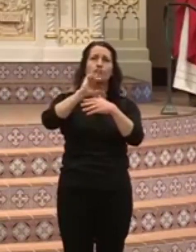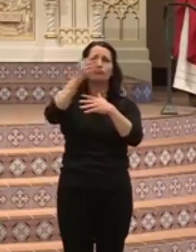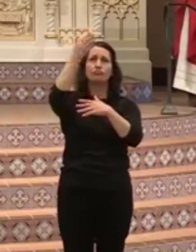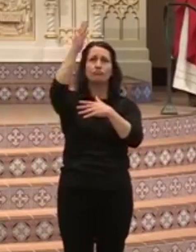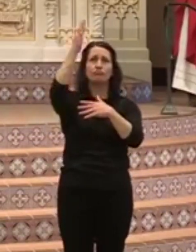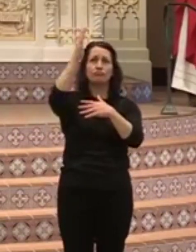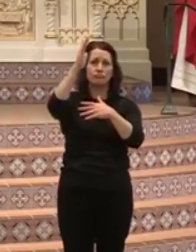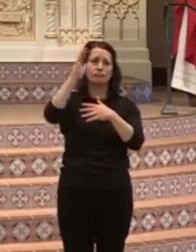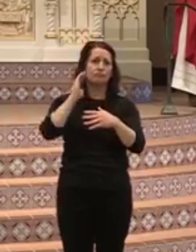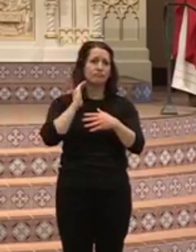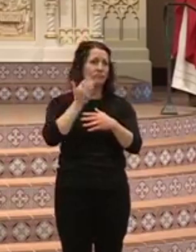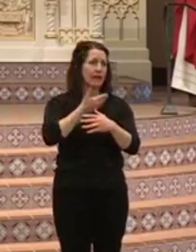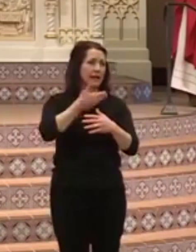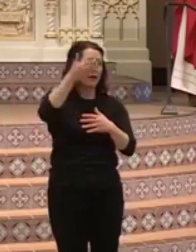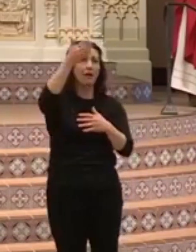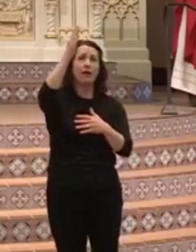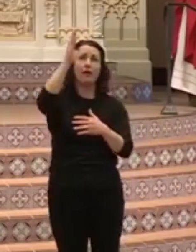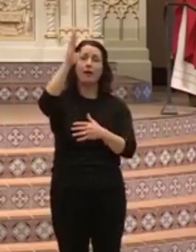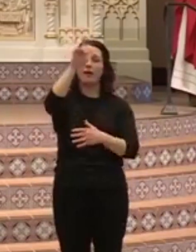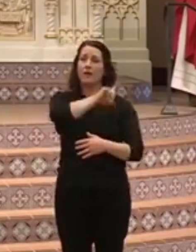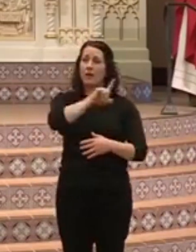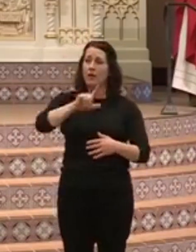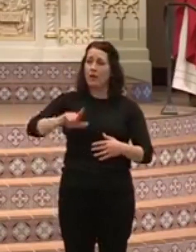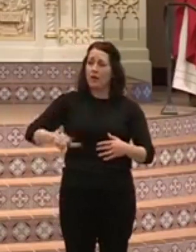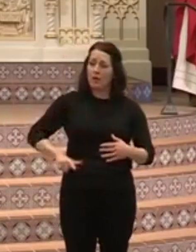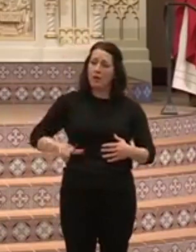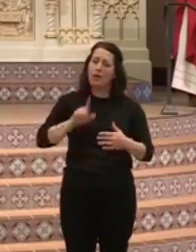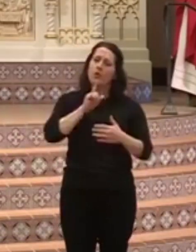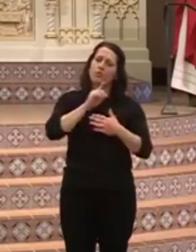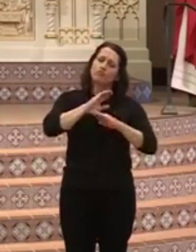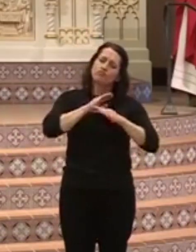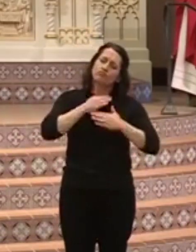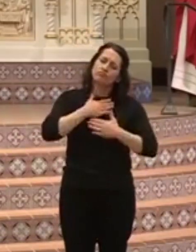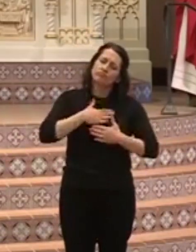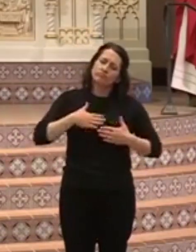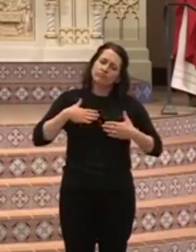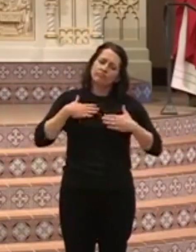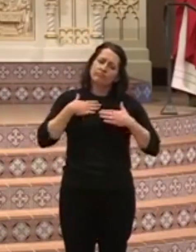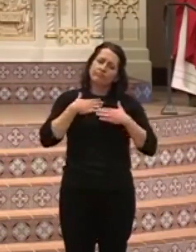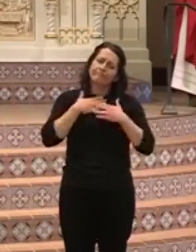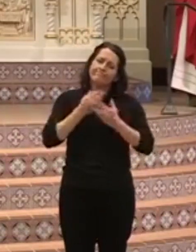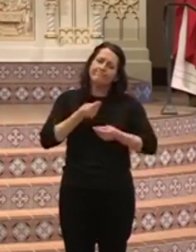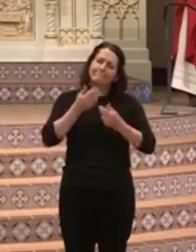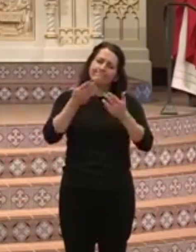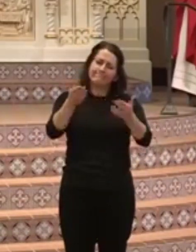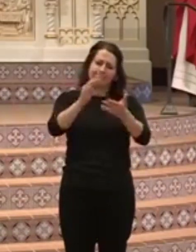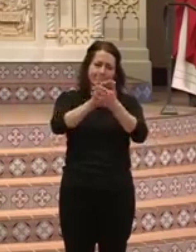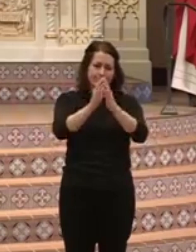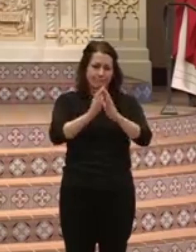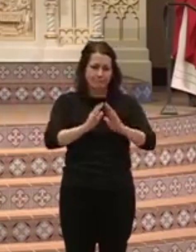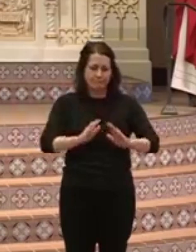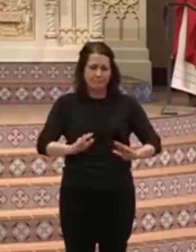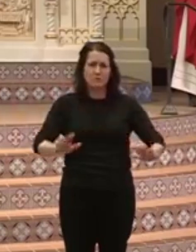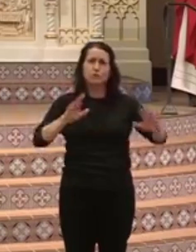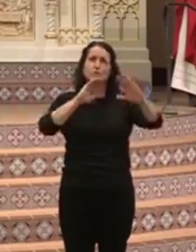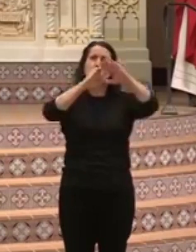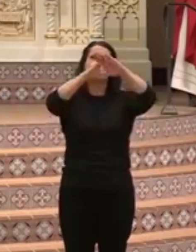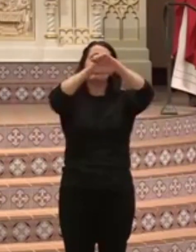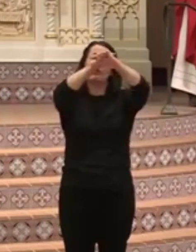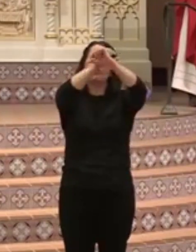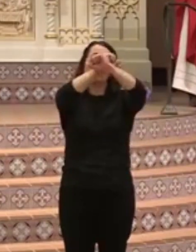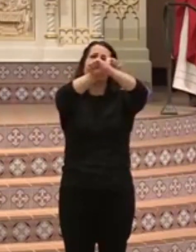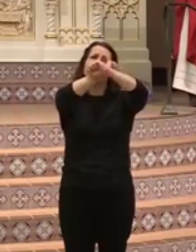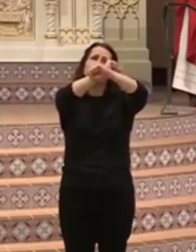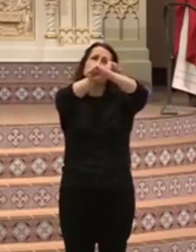God and Lord be pleased to give her peace, to guard her and to unite